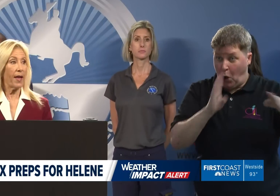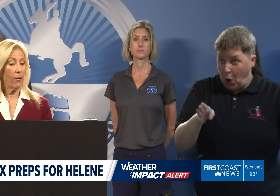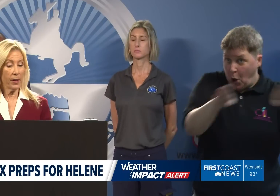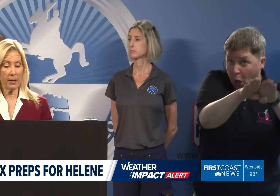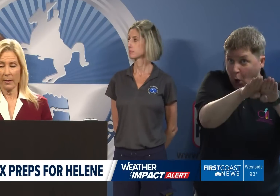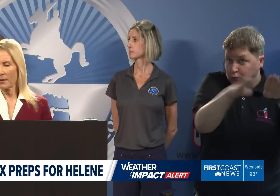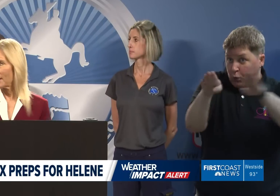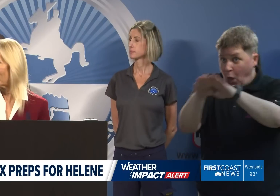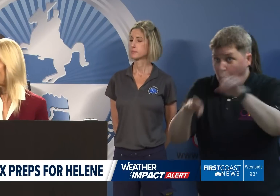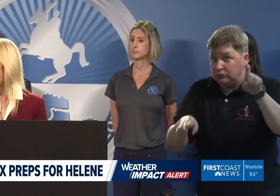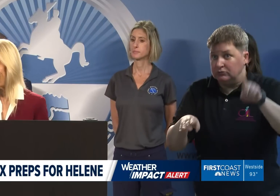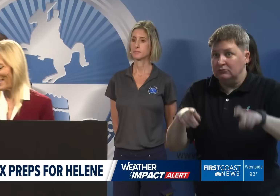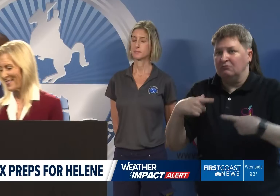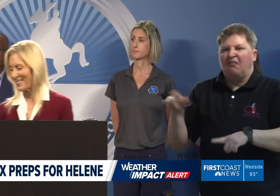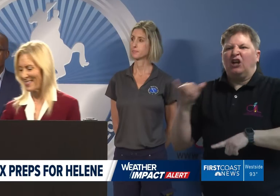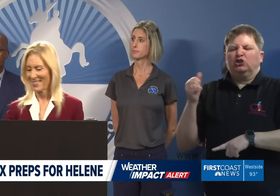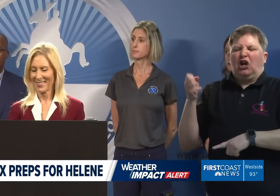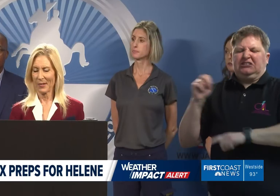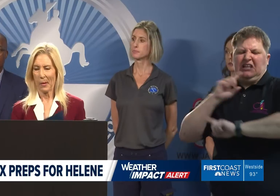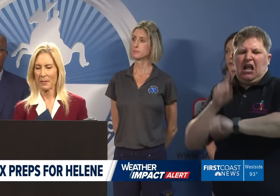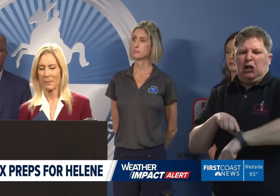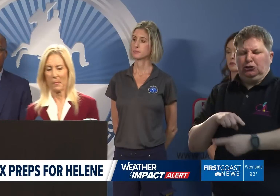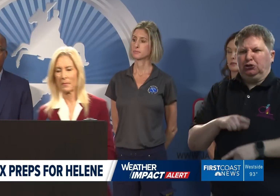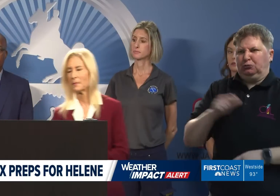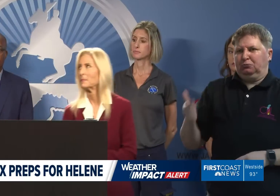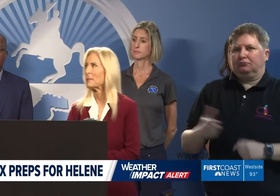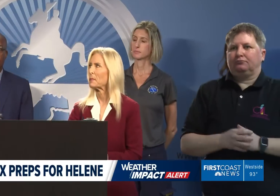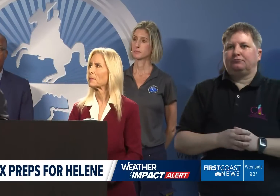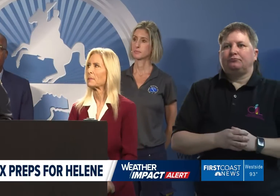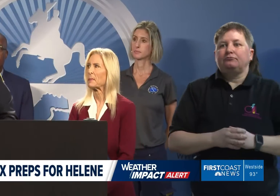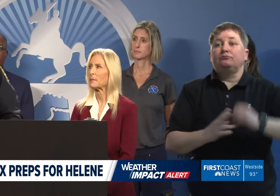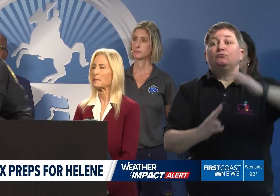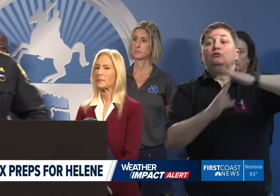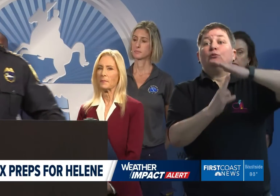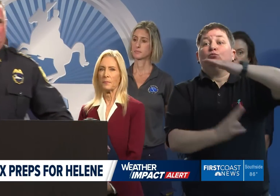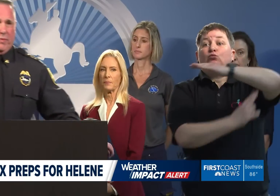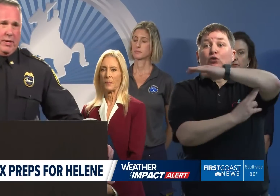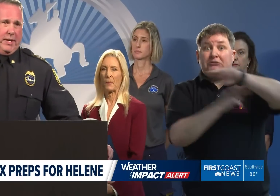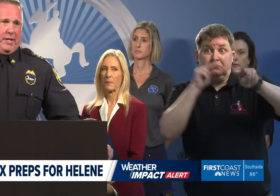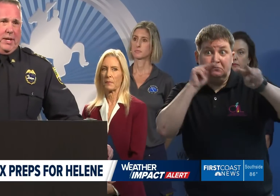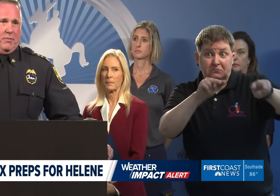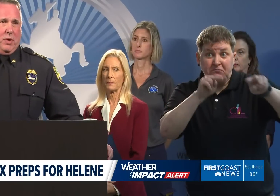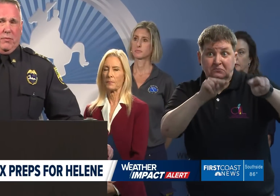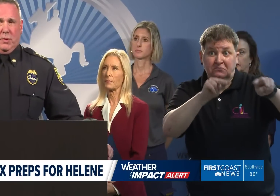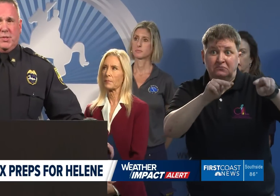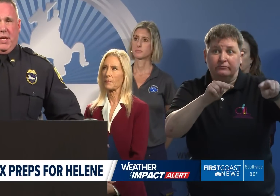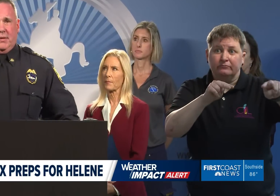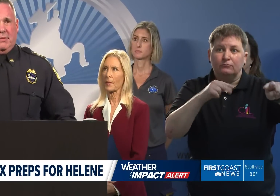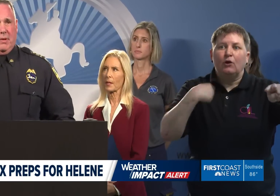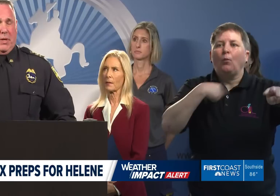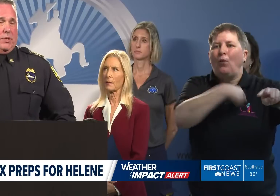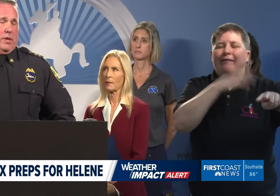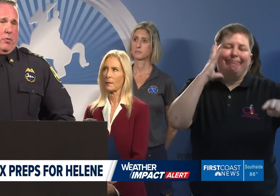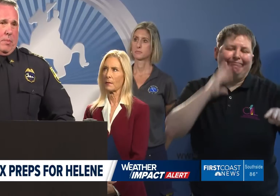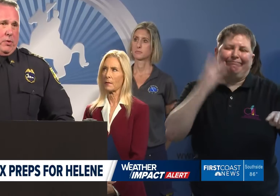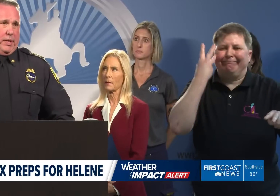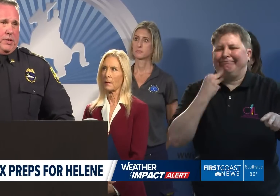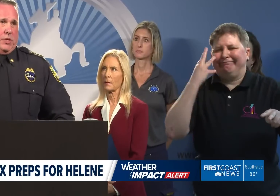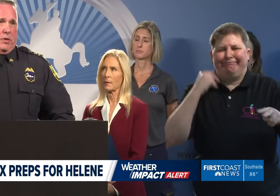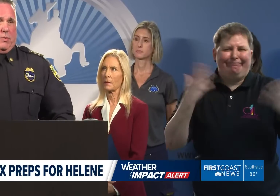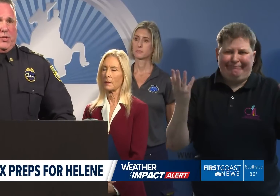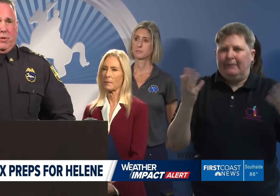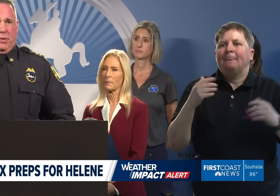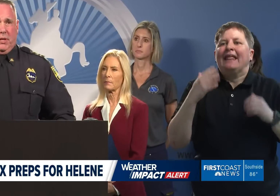JSO handle that one. The bridge monitoring the bridges is something we're very well versed at, and we can do that